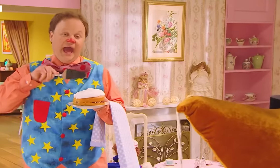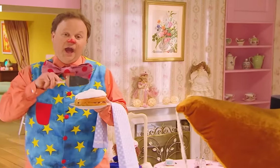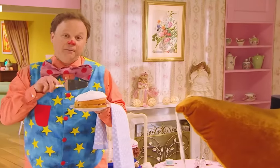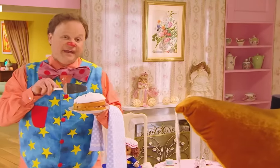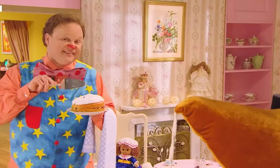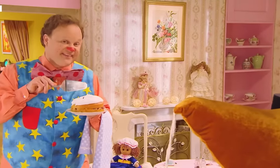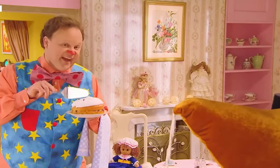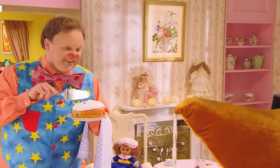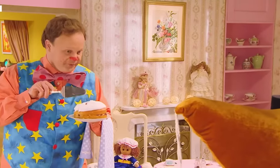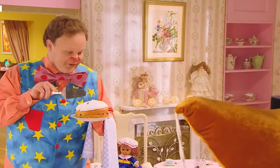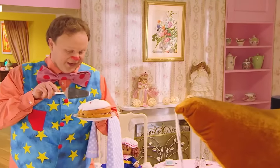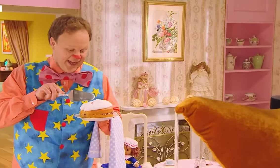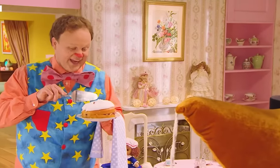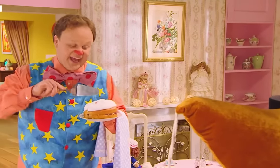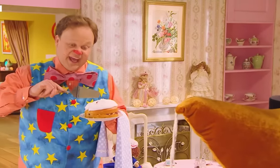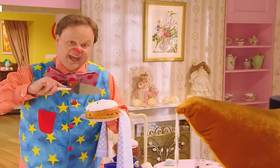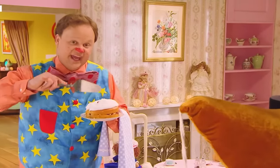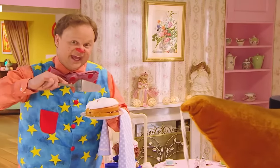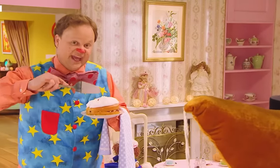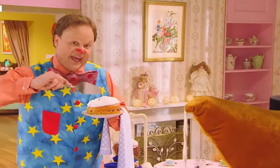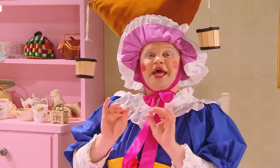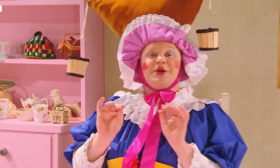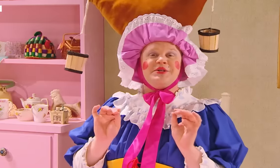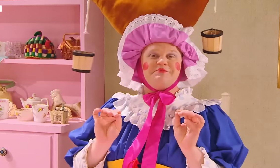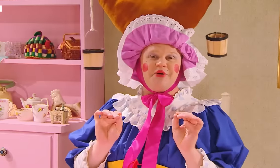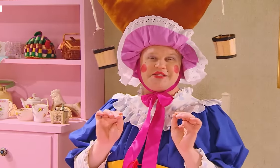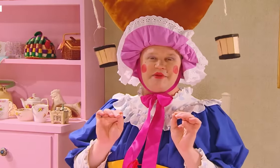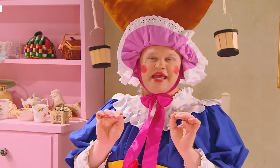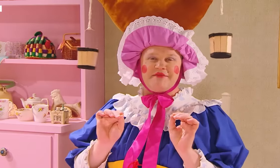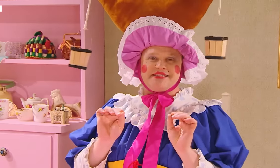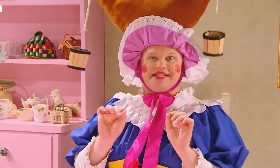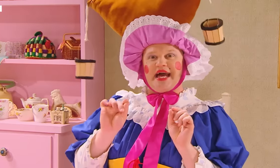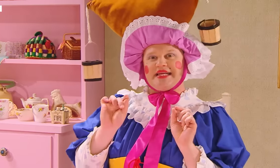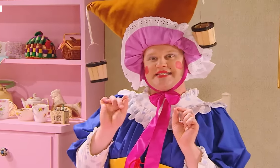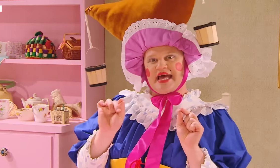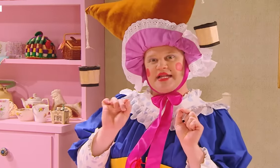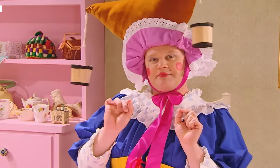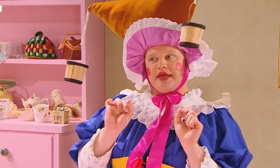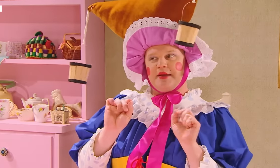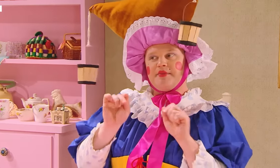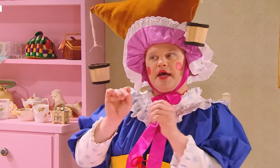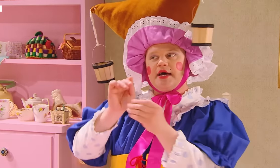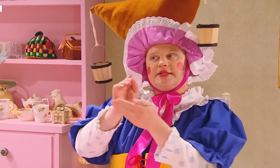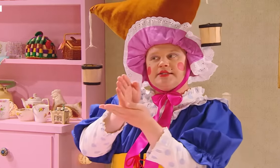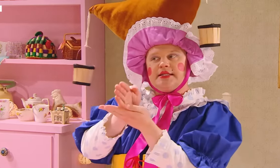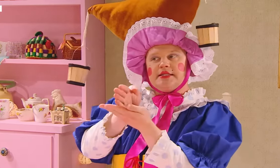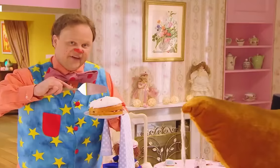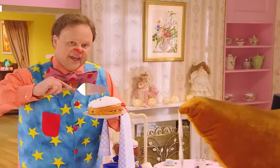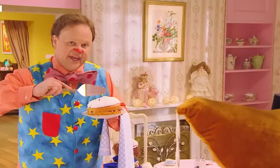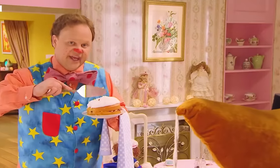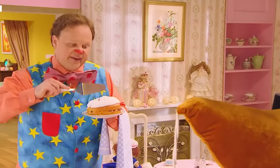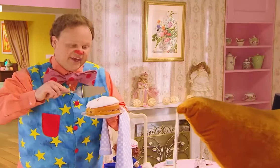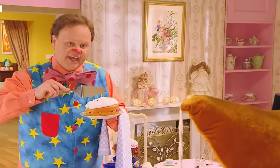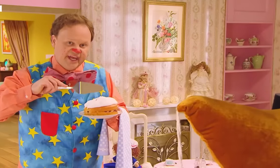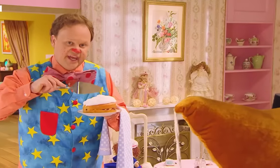How big a slice would you like? Oh, no, I couldn't possibly have a slice that big. Just a little smaller.